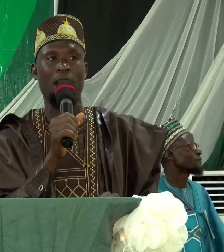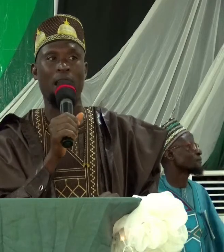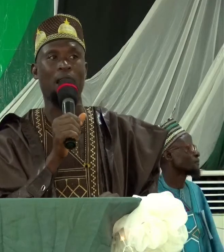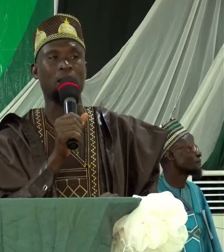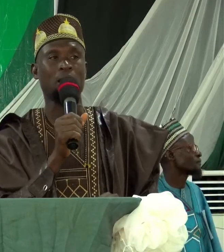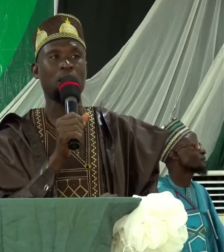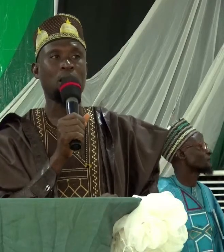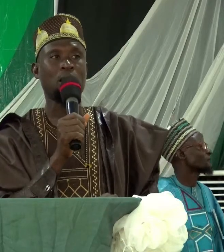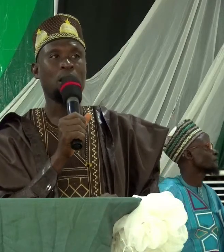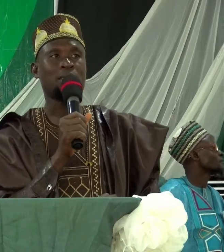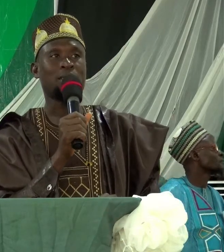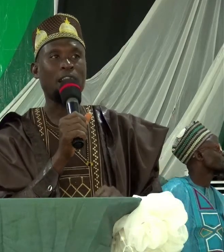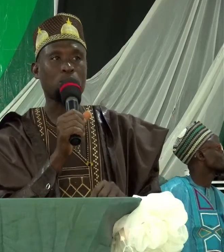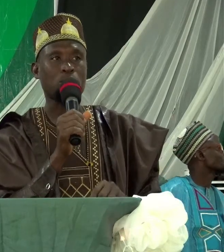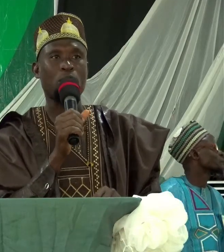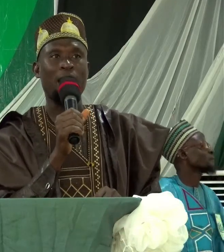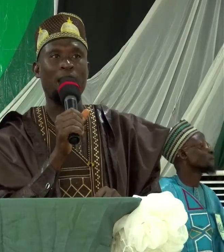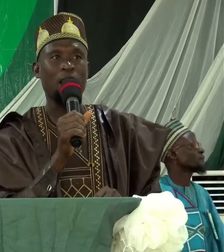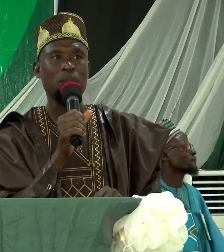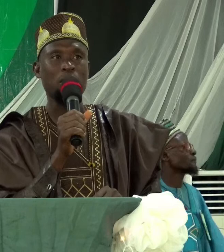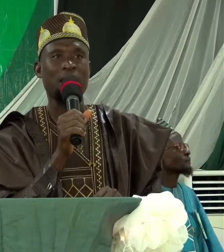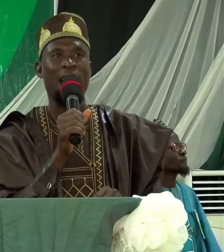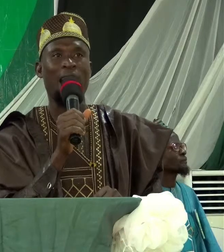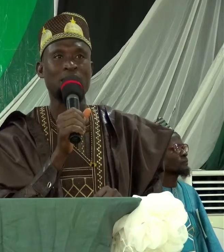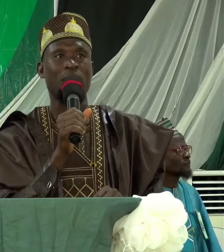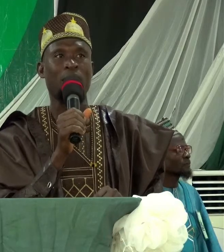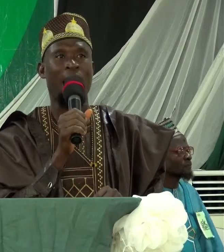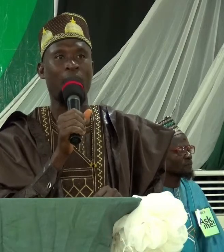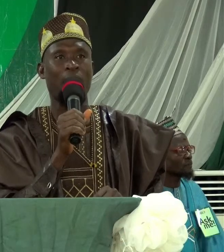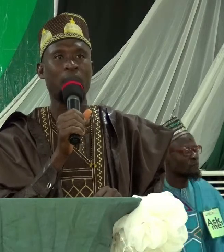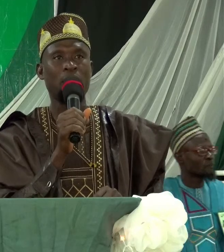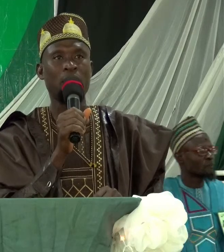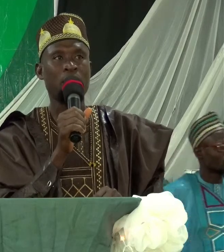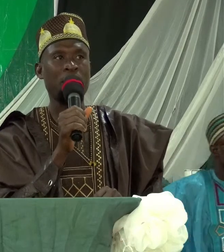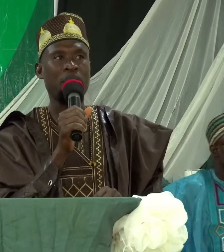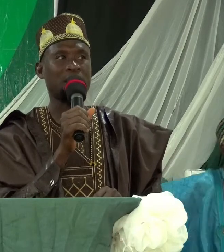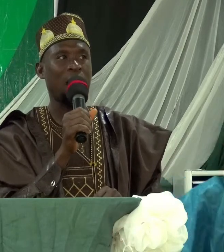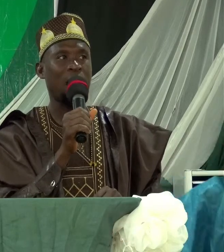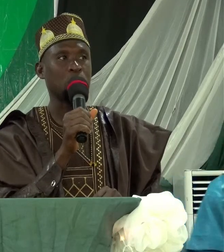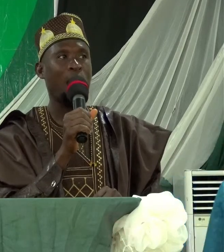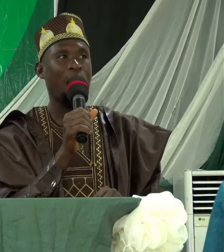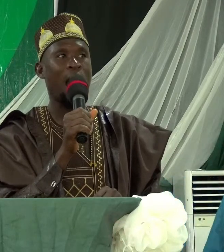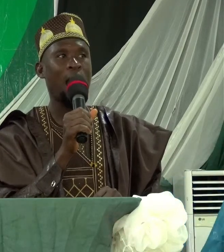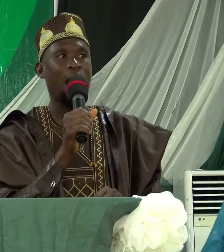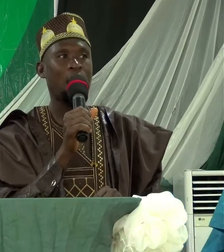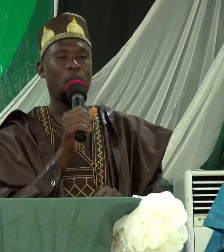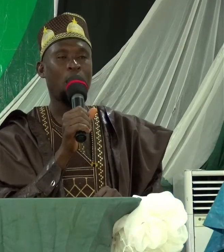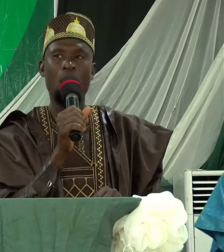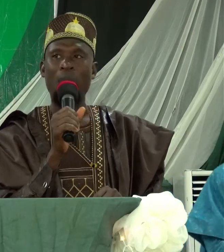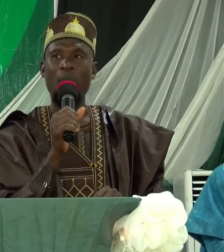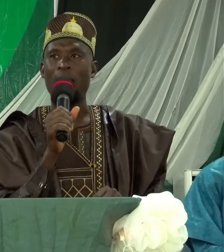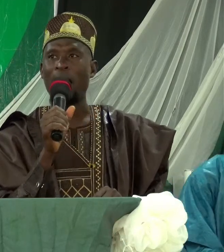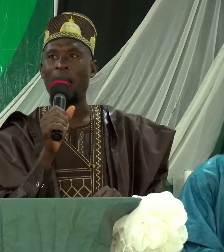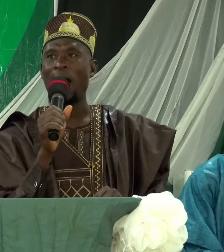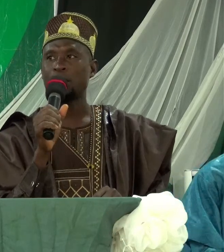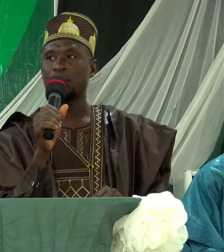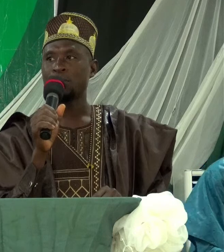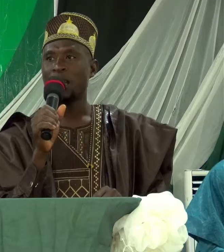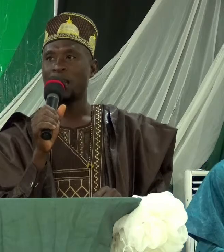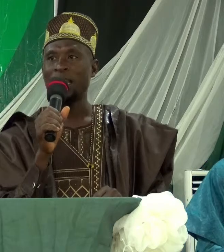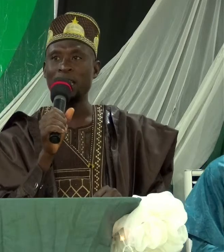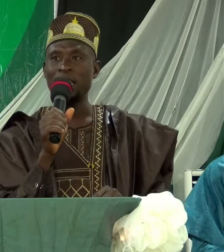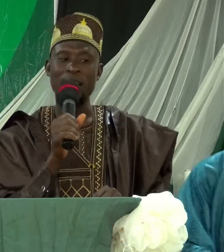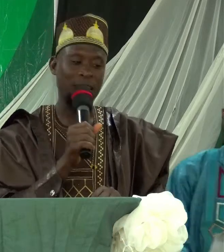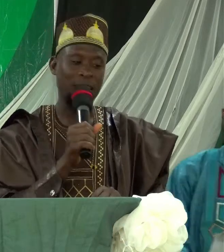na ta tu toro alekun ike ati ola fu asaju wa oga wa